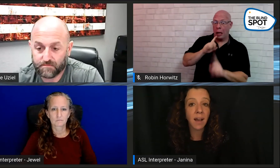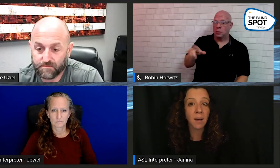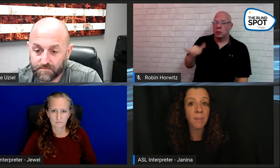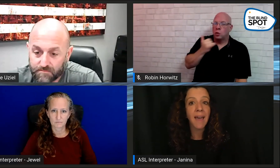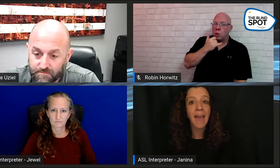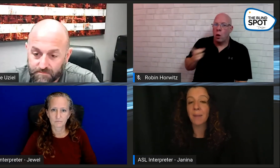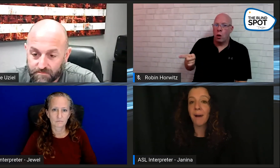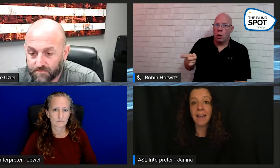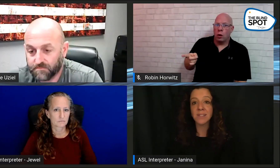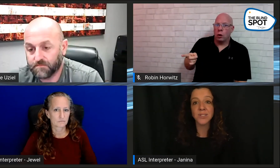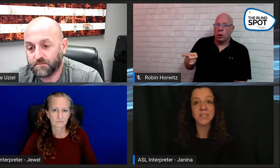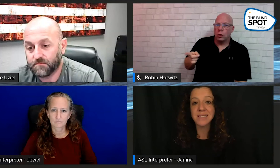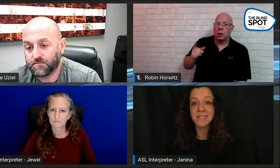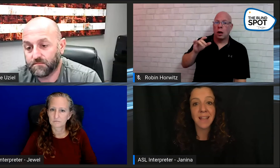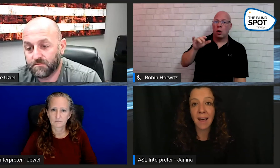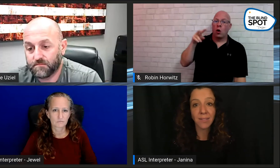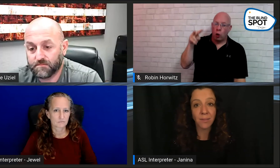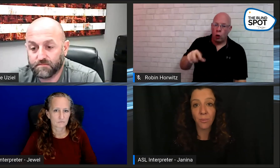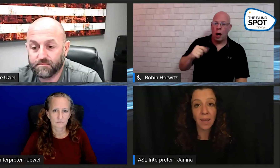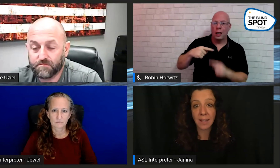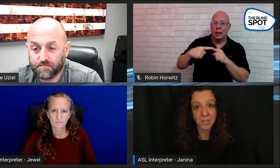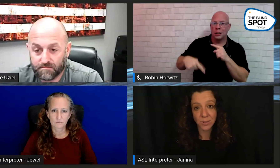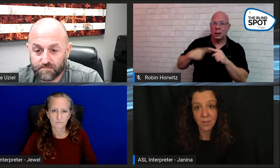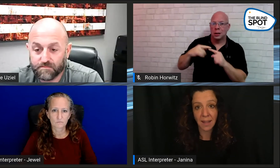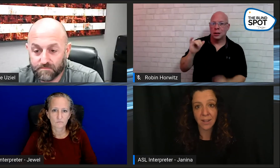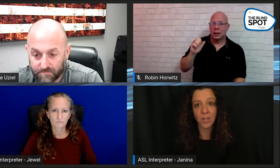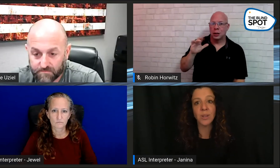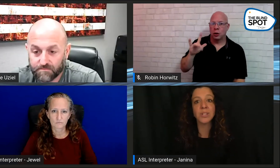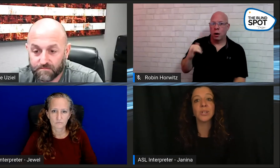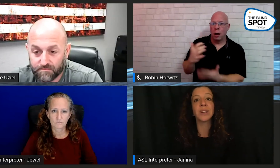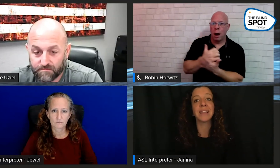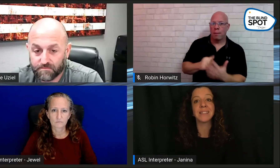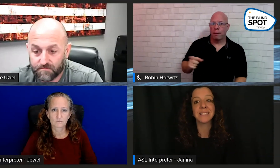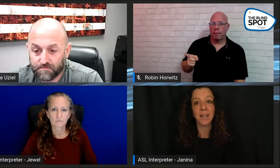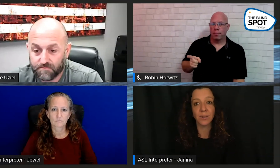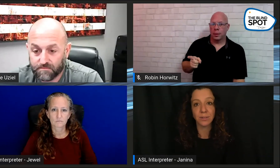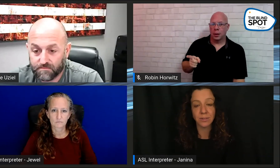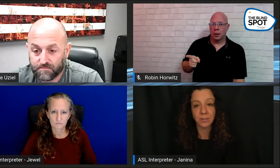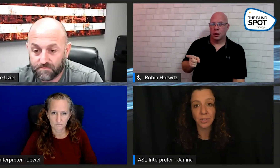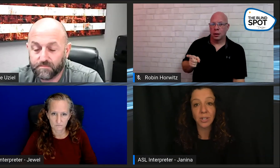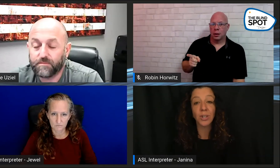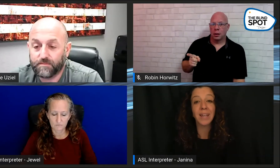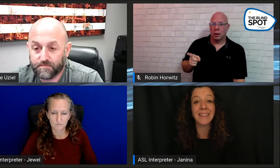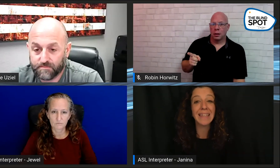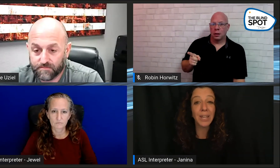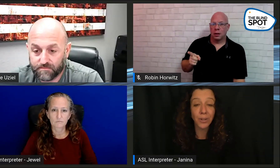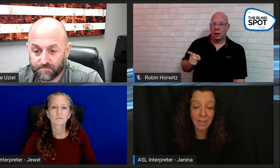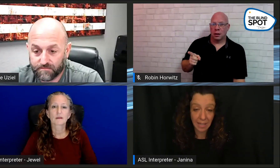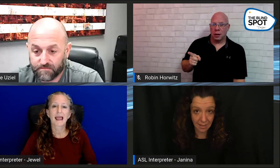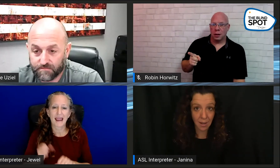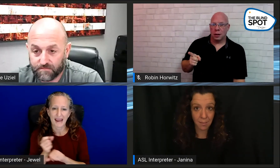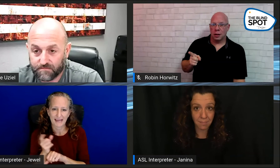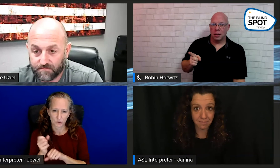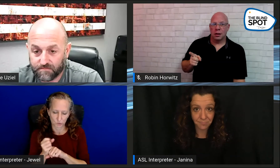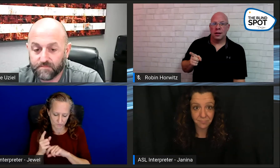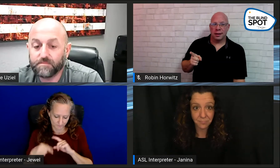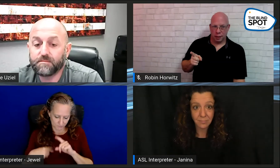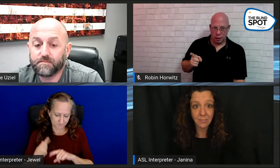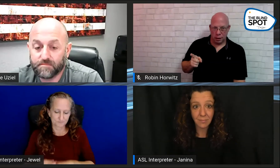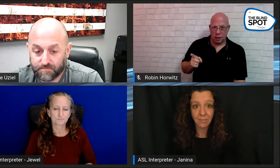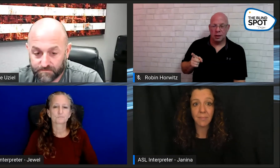monthly income. And my answer is, this is not the way to do that. You need to look at the cycles. You need to look at the yearly